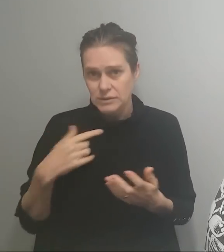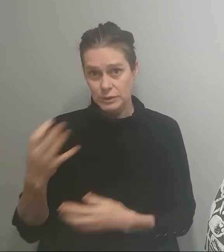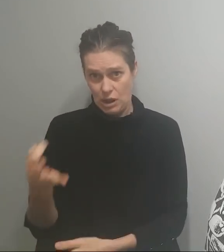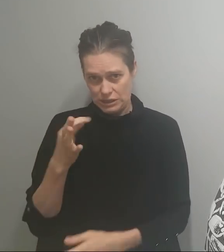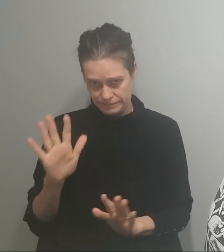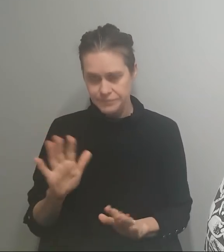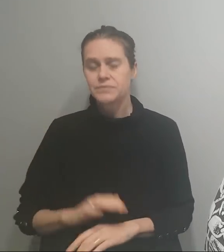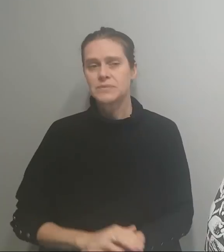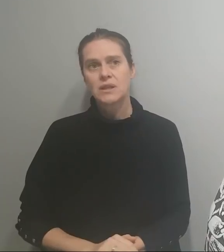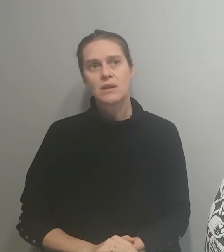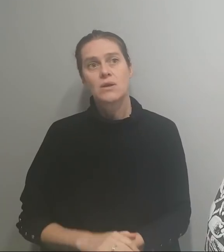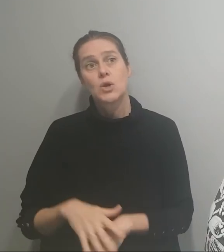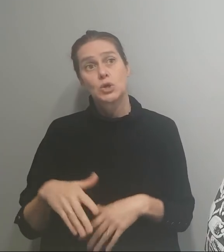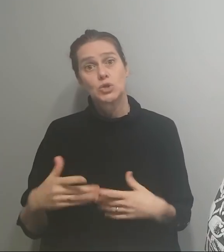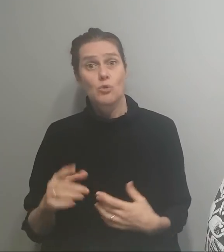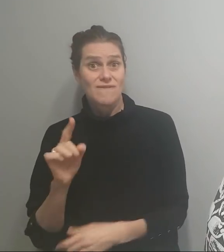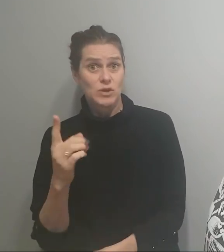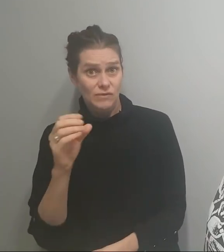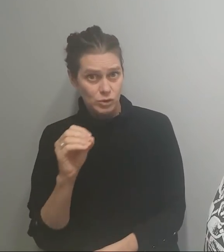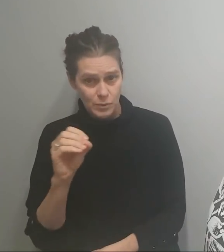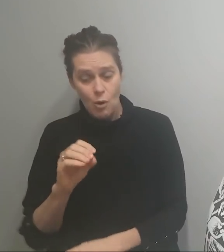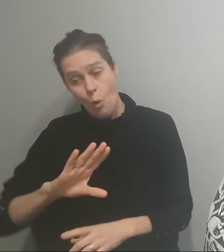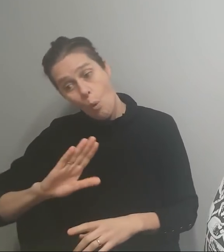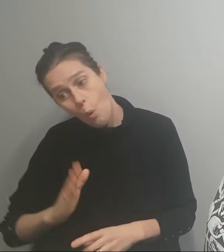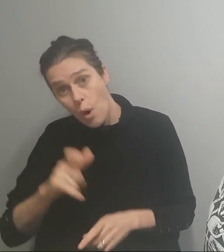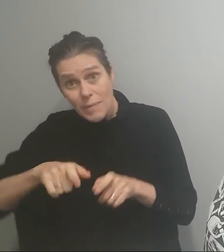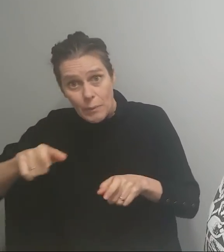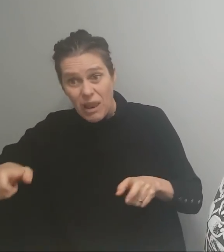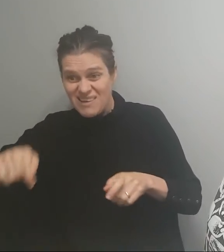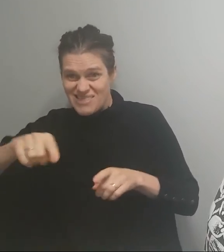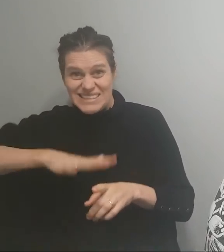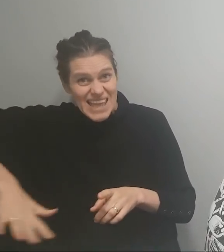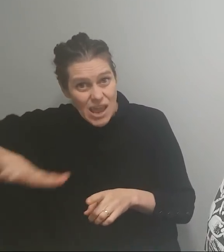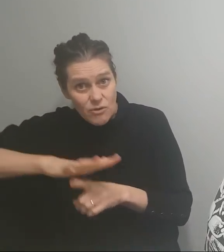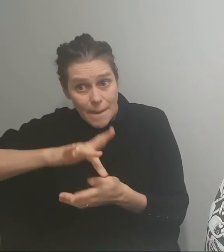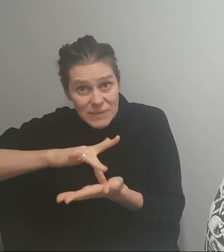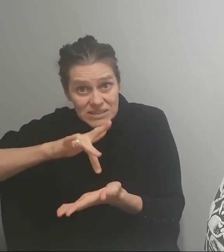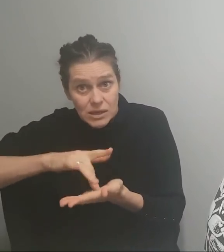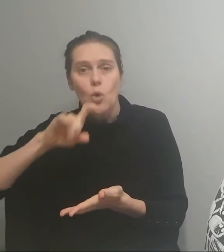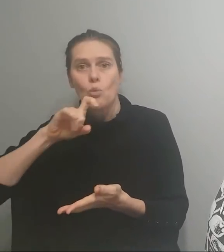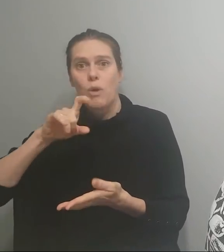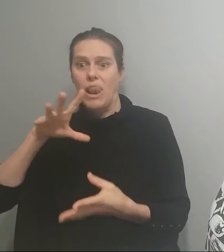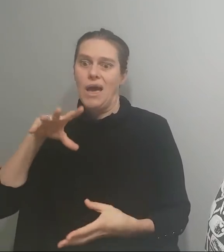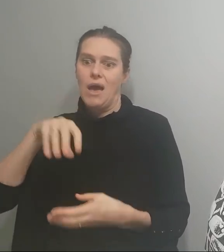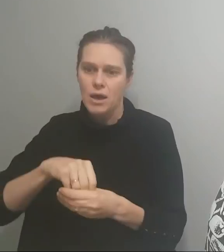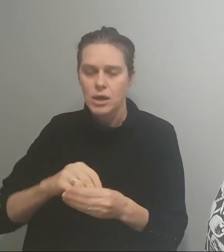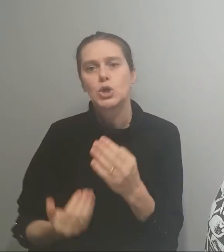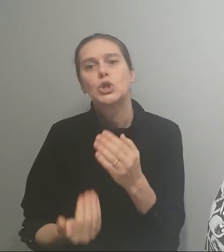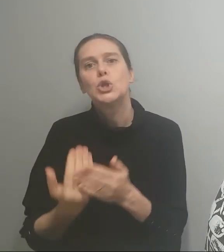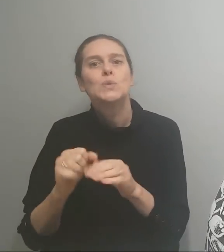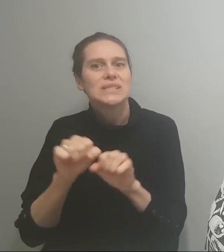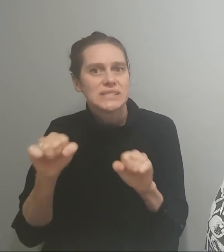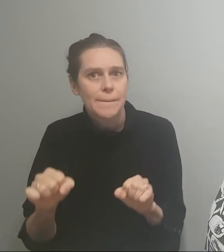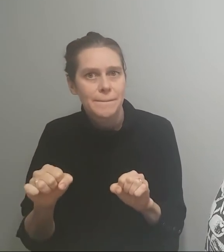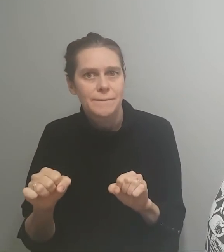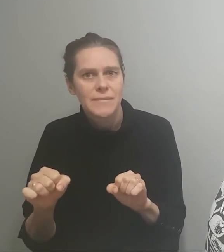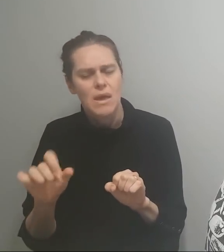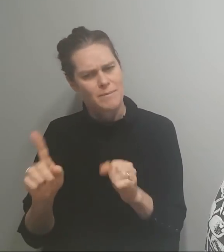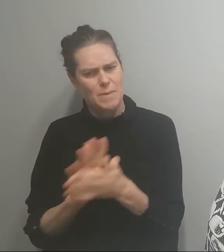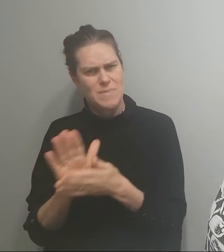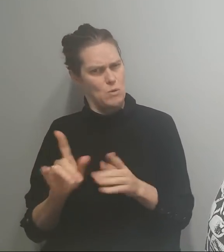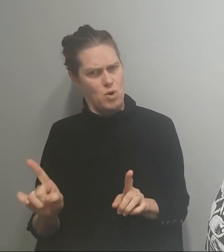October, everybody in Mid-Central region will be in the new system. But what does that actually mean? Whatever support you are getting on